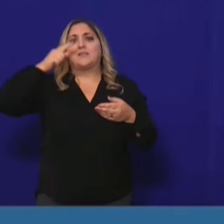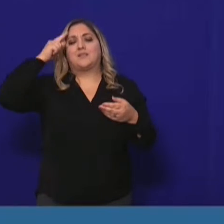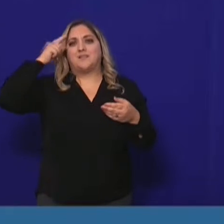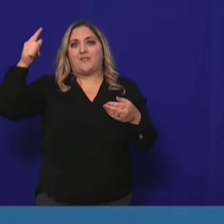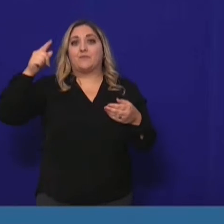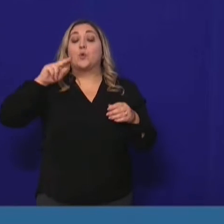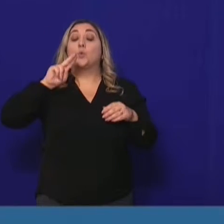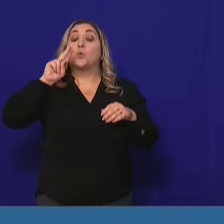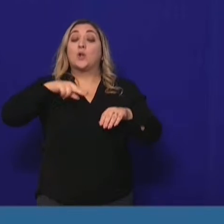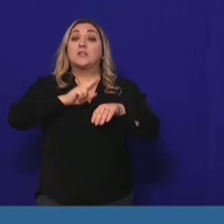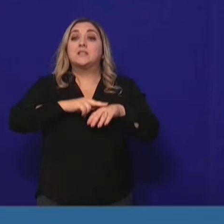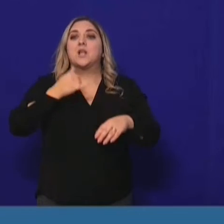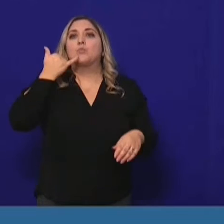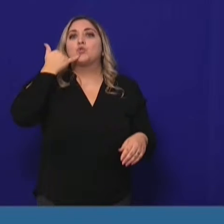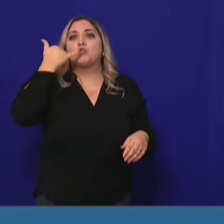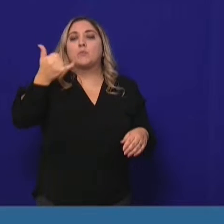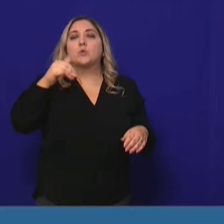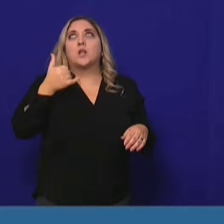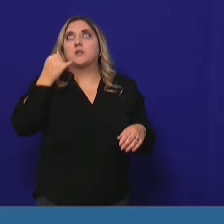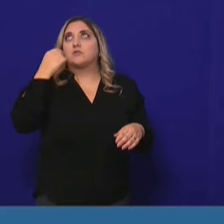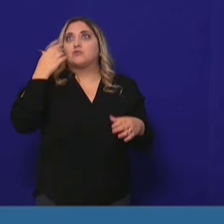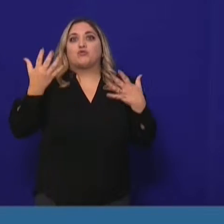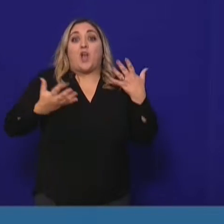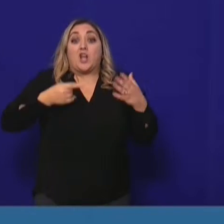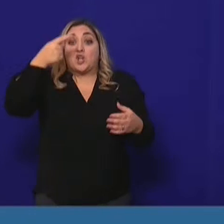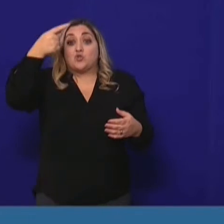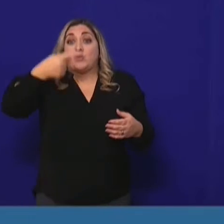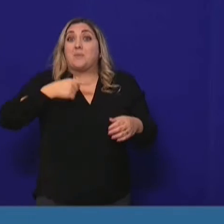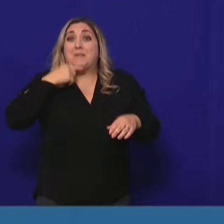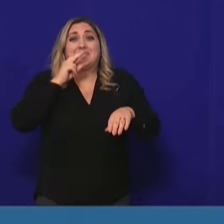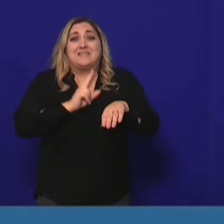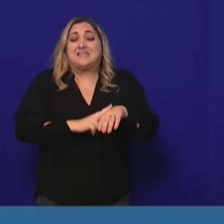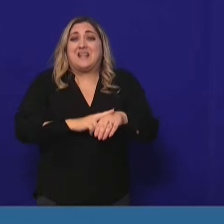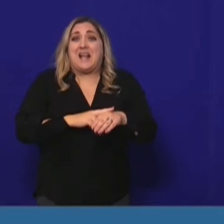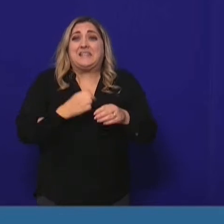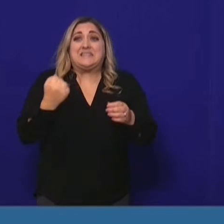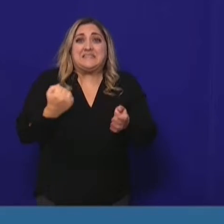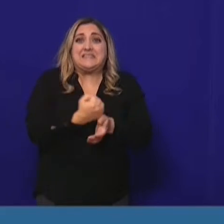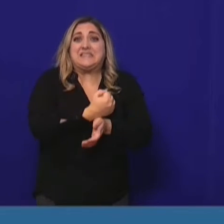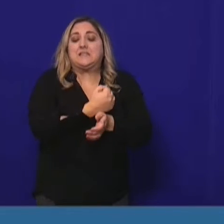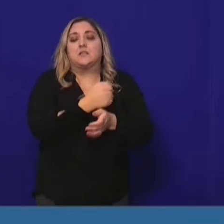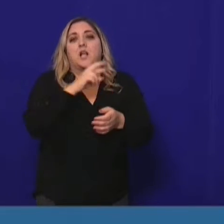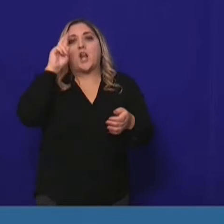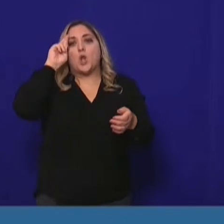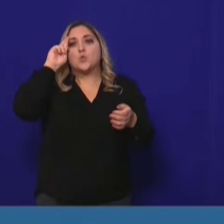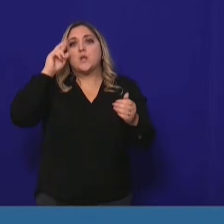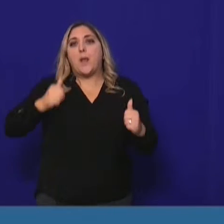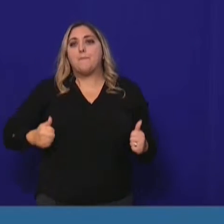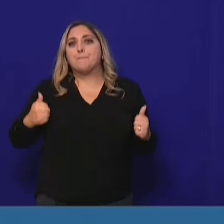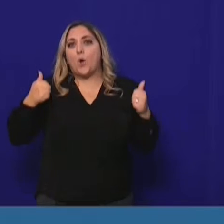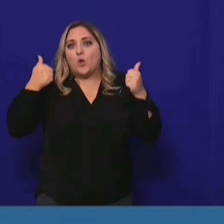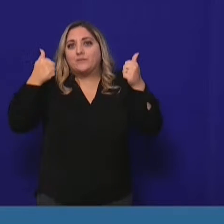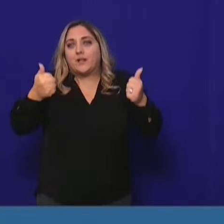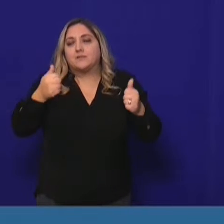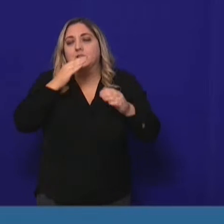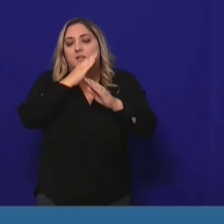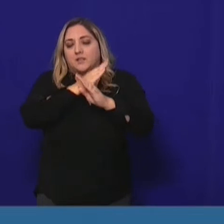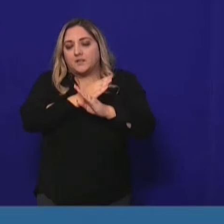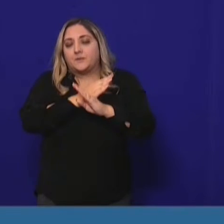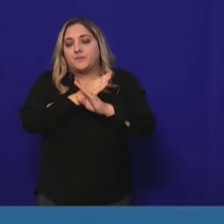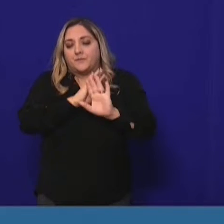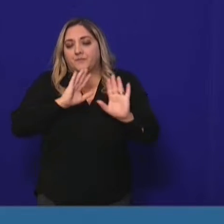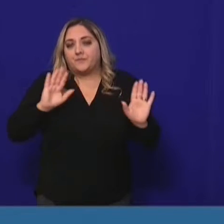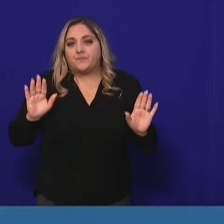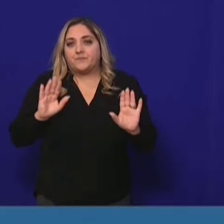ikunu jistgħu jiċemplu li jekk għal xi raġuni f'dik id-data l-persuna li nkunu tajnieh għandu xi raġuni għalfejn ma jistax